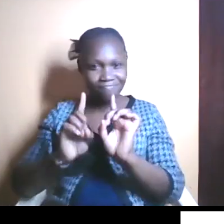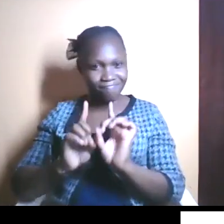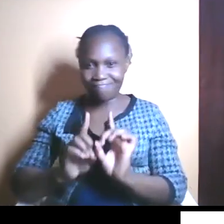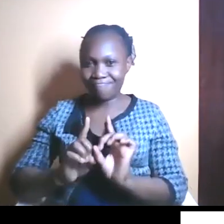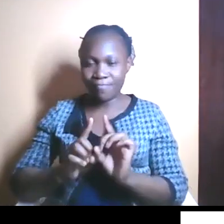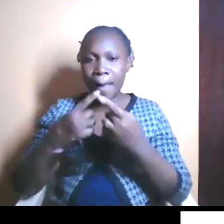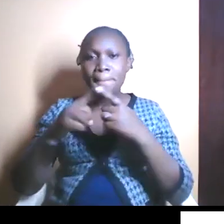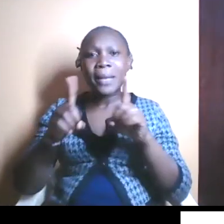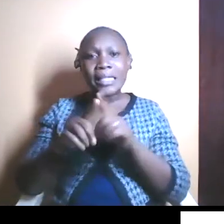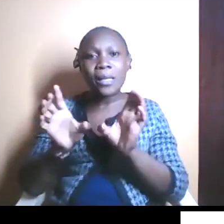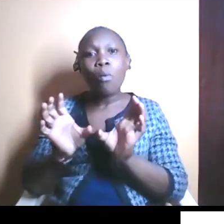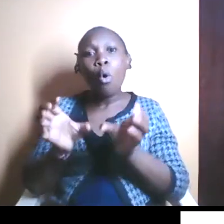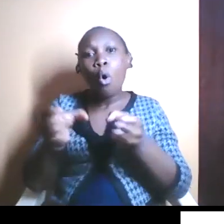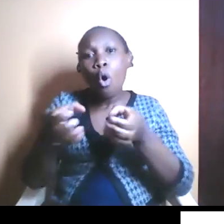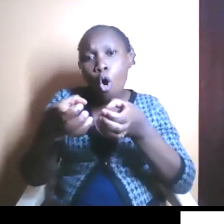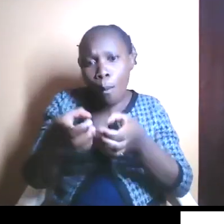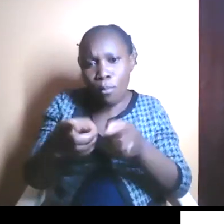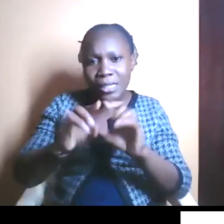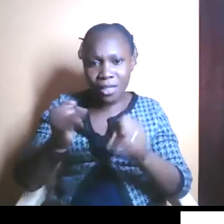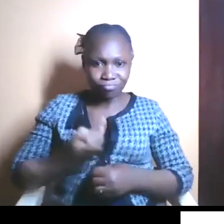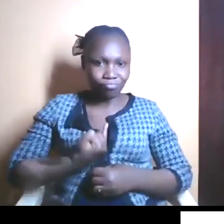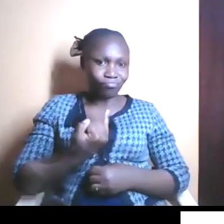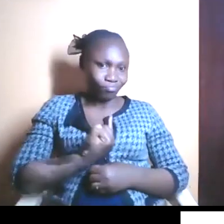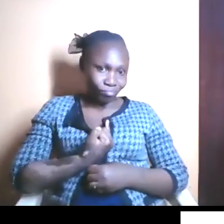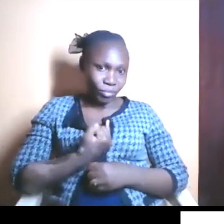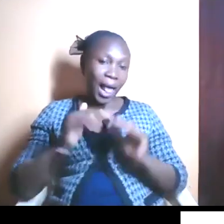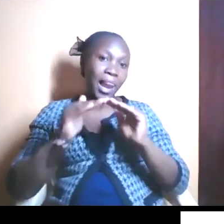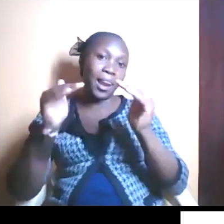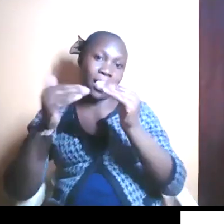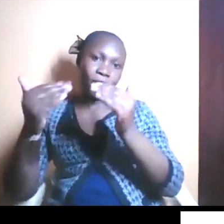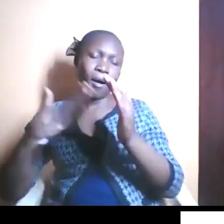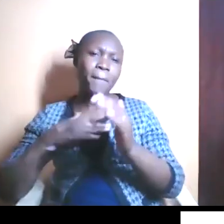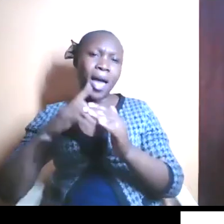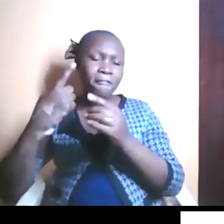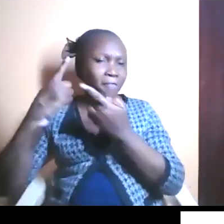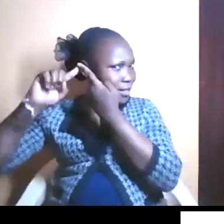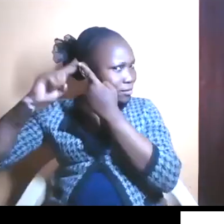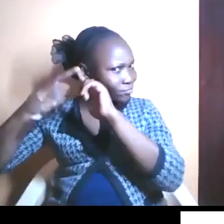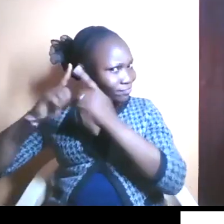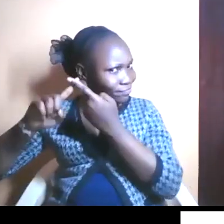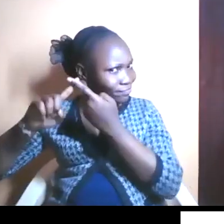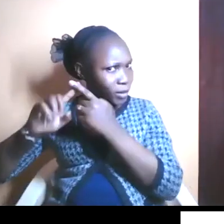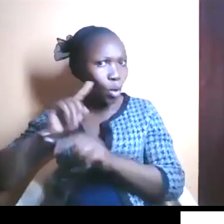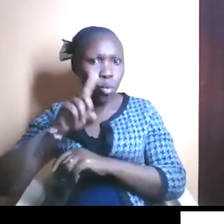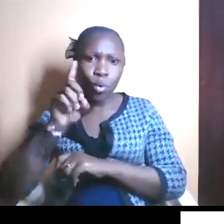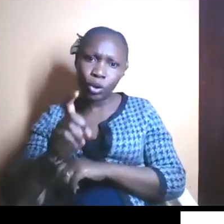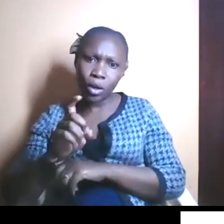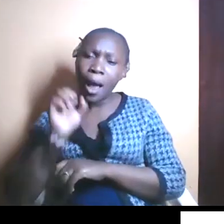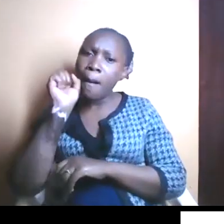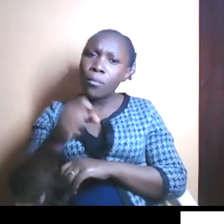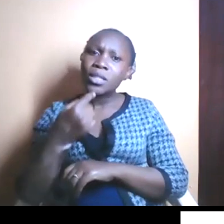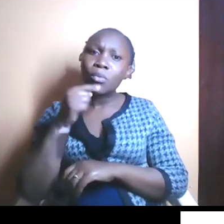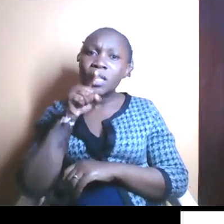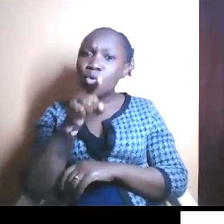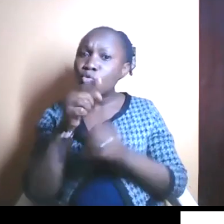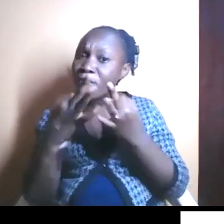at the community and at the individual level. So my first reflection question to you is, would you say you are free? Are